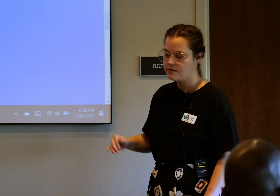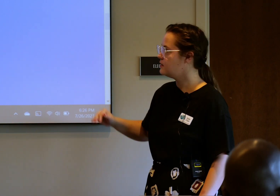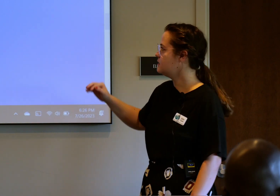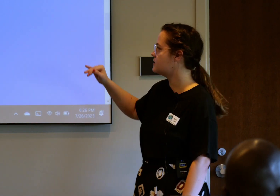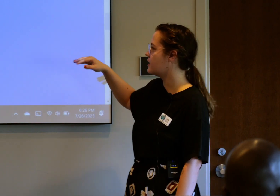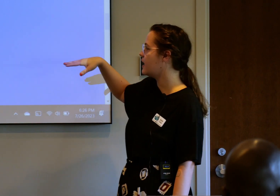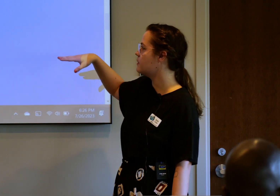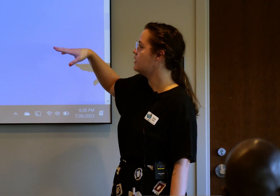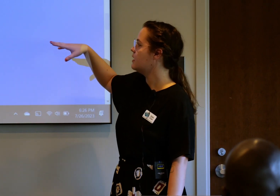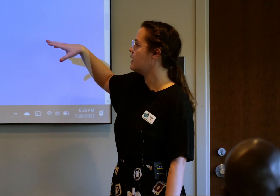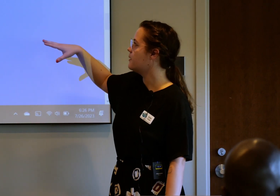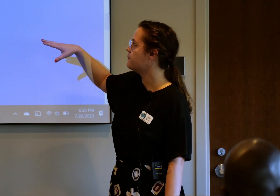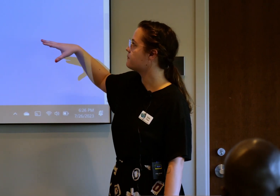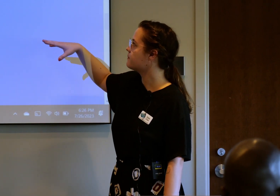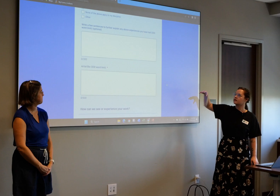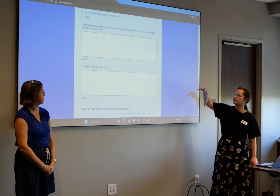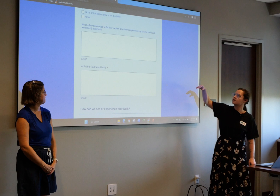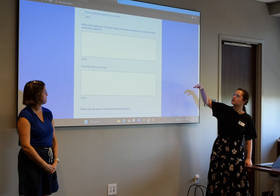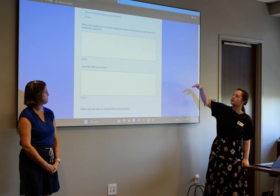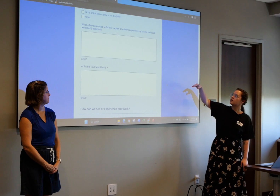And then you're going to describe